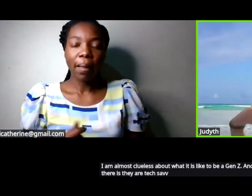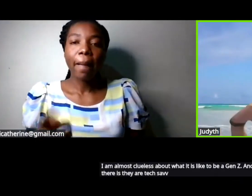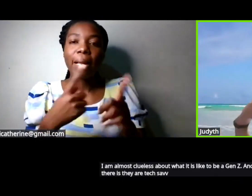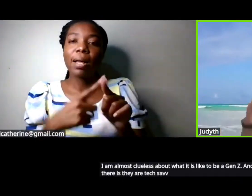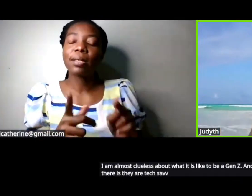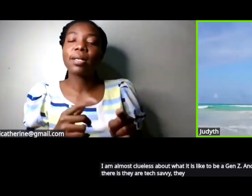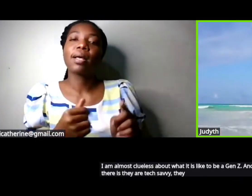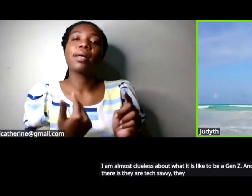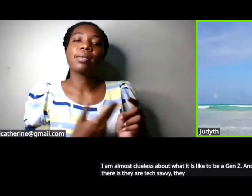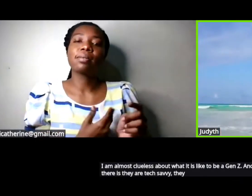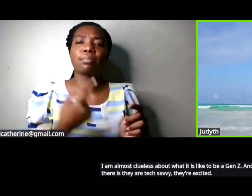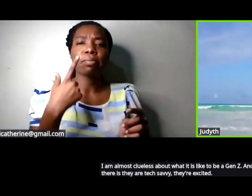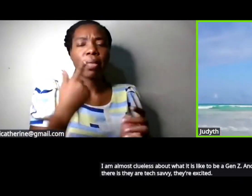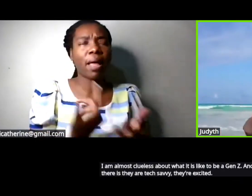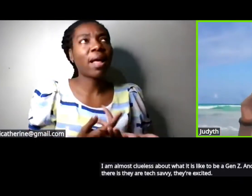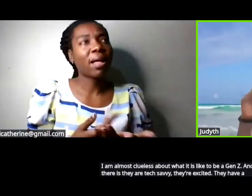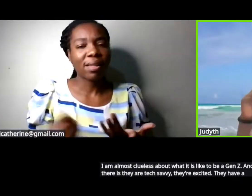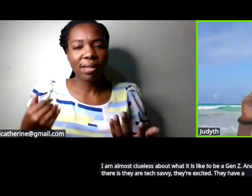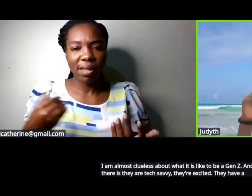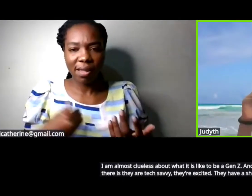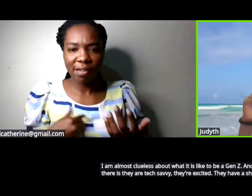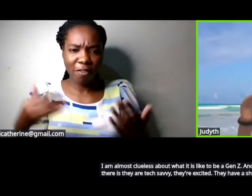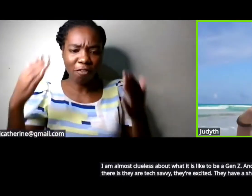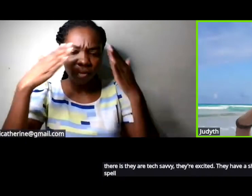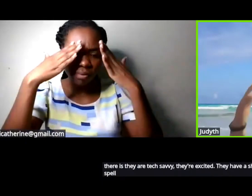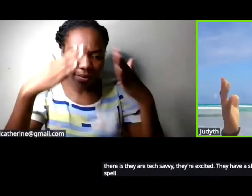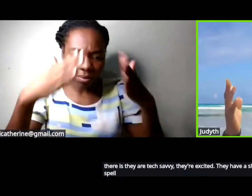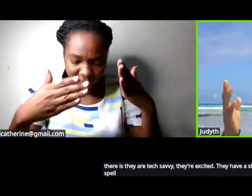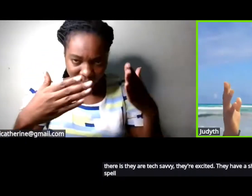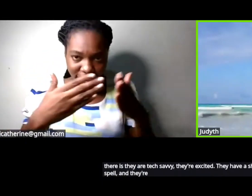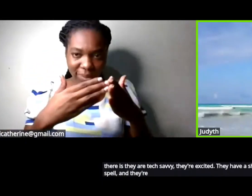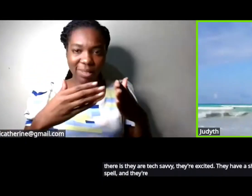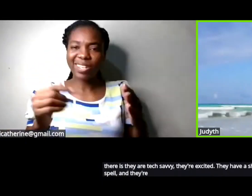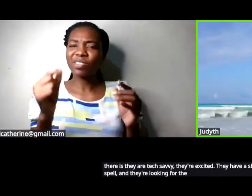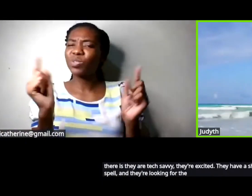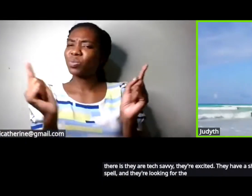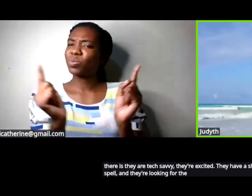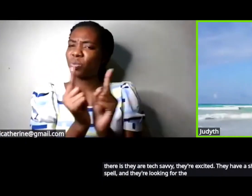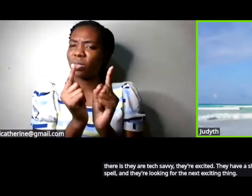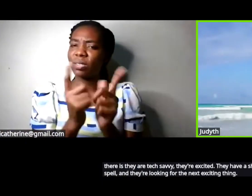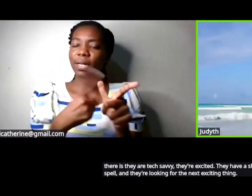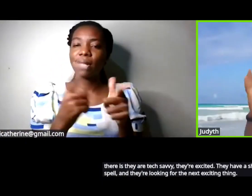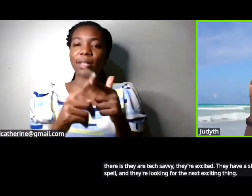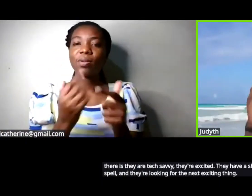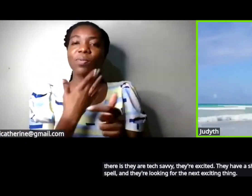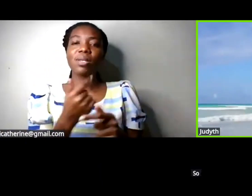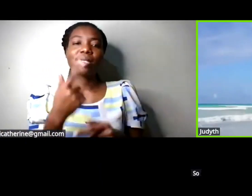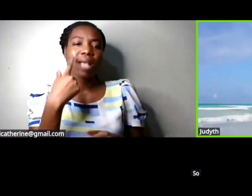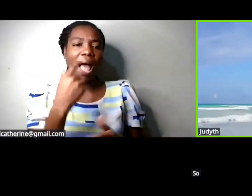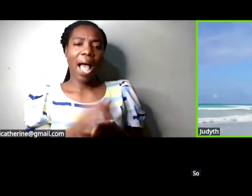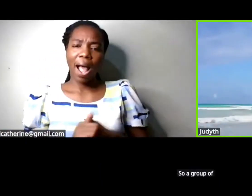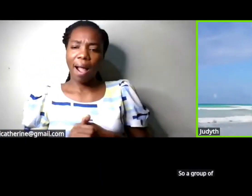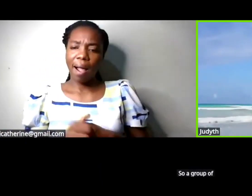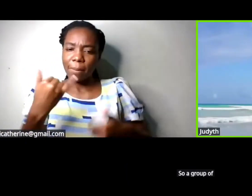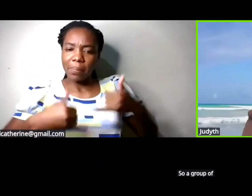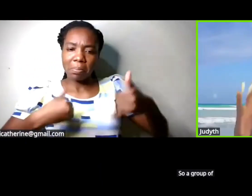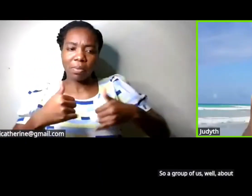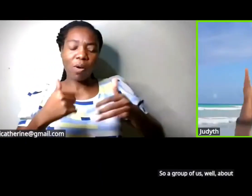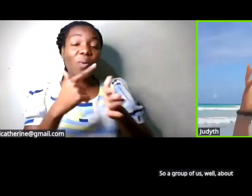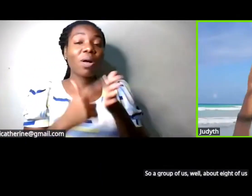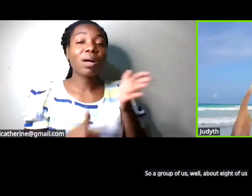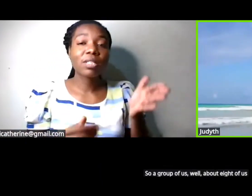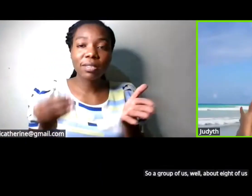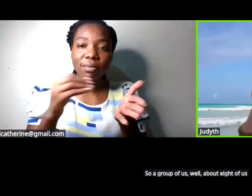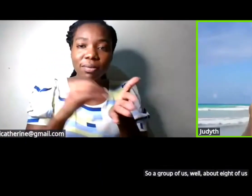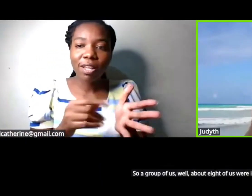excited, they have a short attention spell, and they're looking for the next exciting thing. So a group of us, about 8 of us, were in a squad